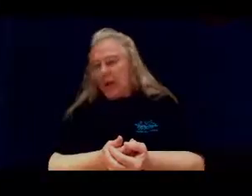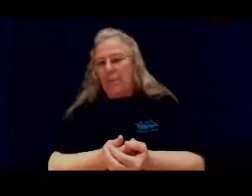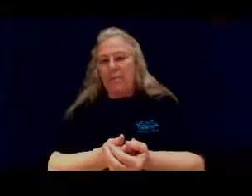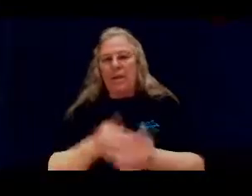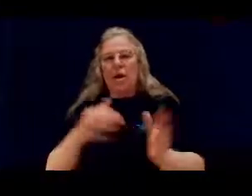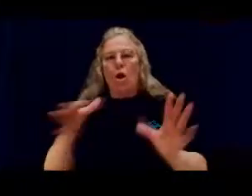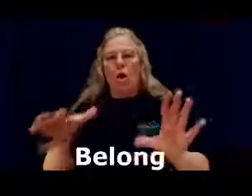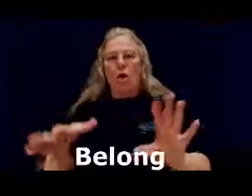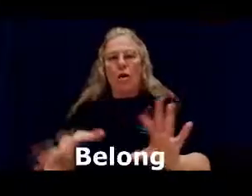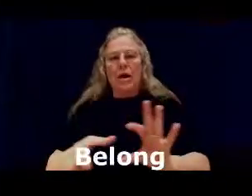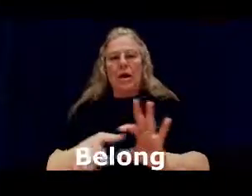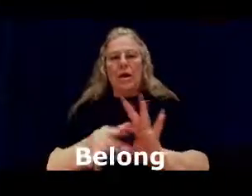Belong.